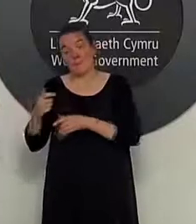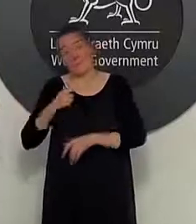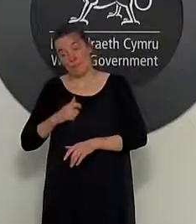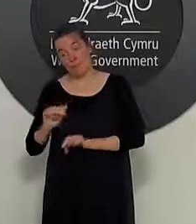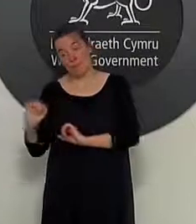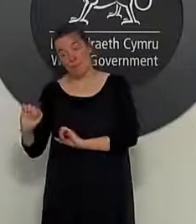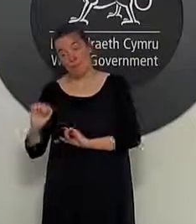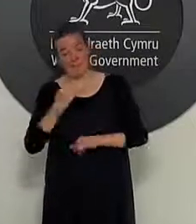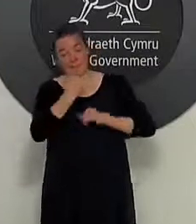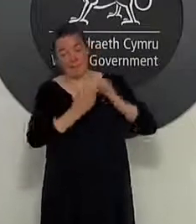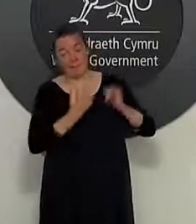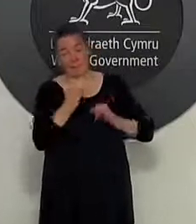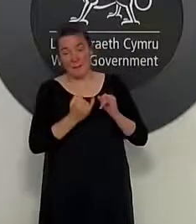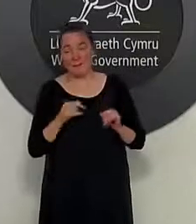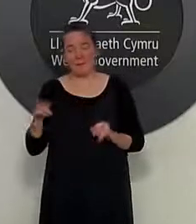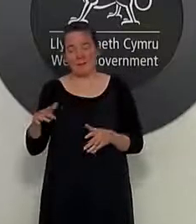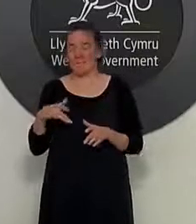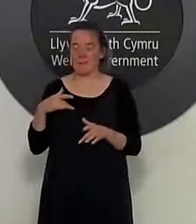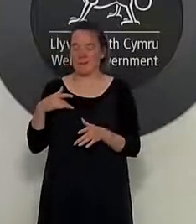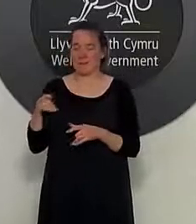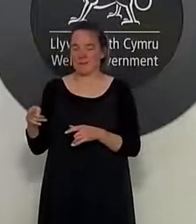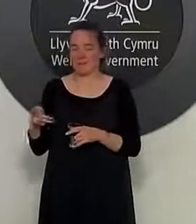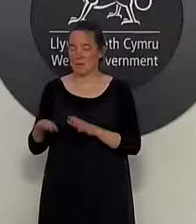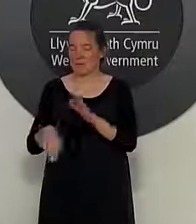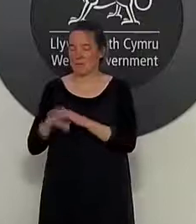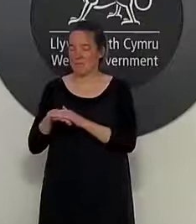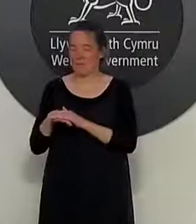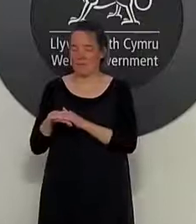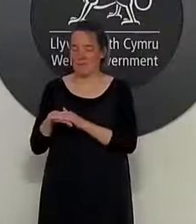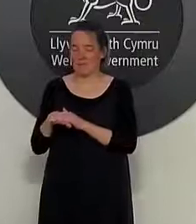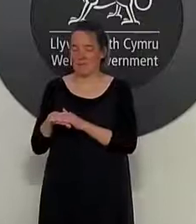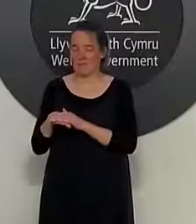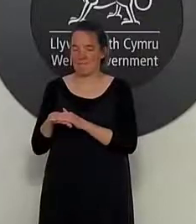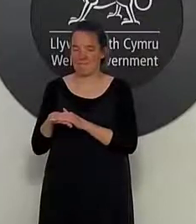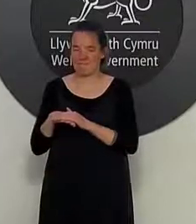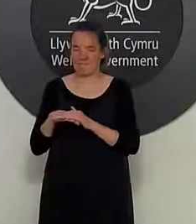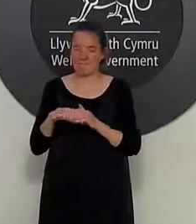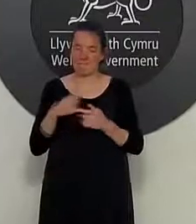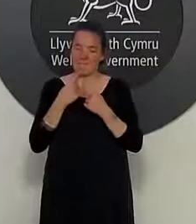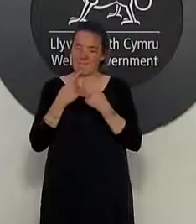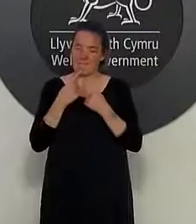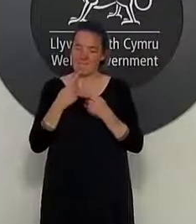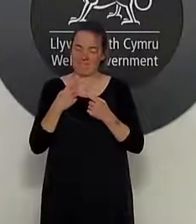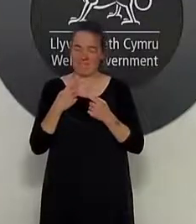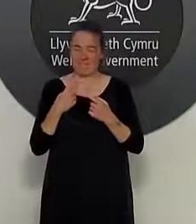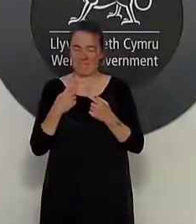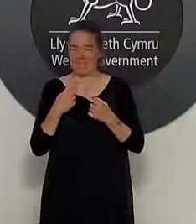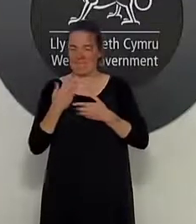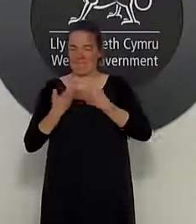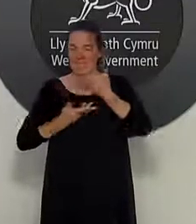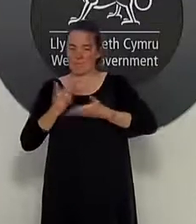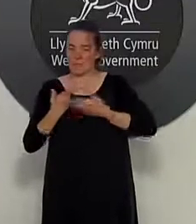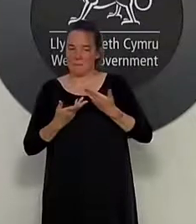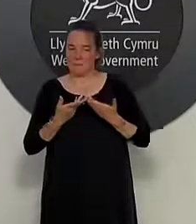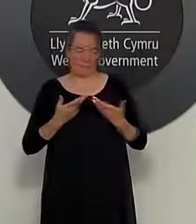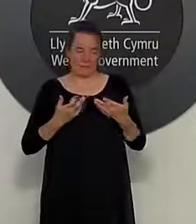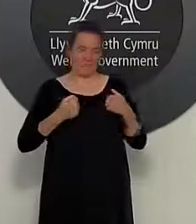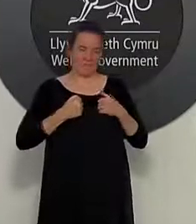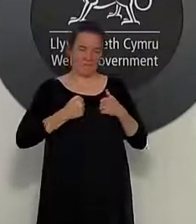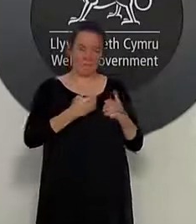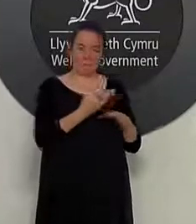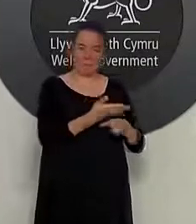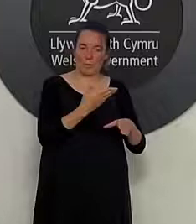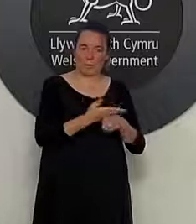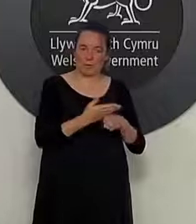is a very, very partial and incomplete account of the work that we have jointly agreed to carry out in order to